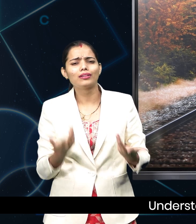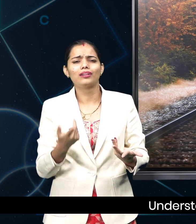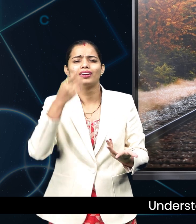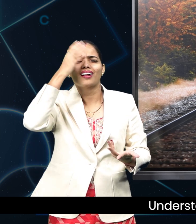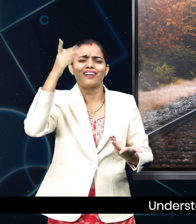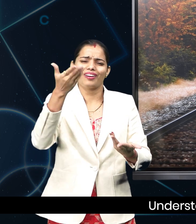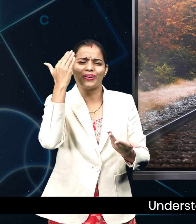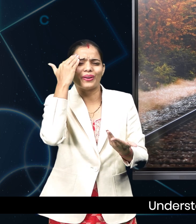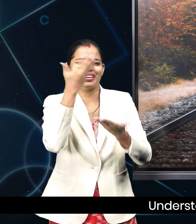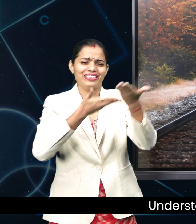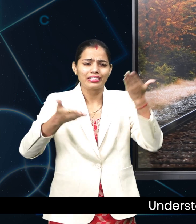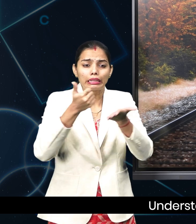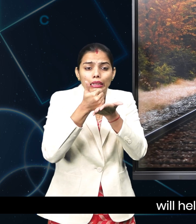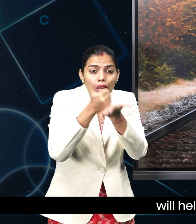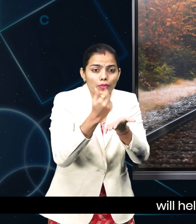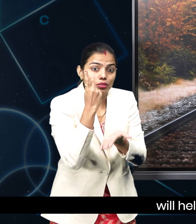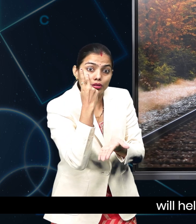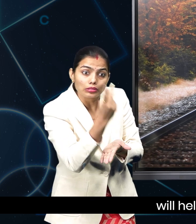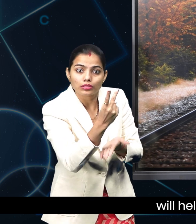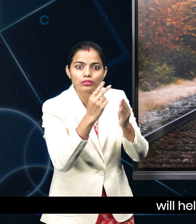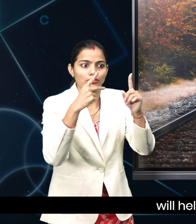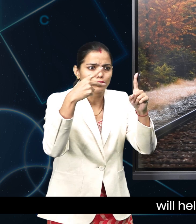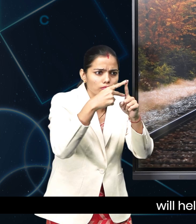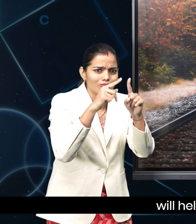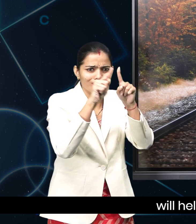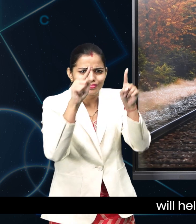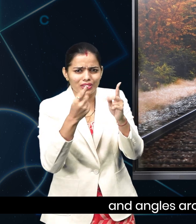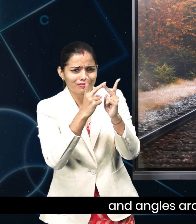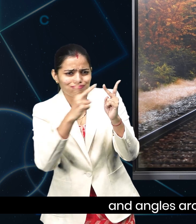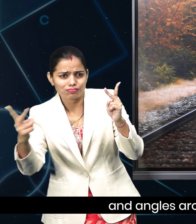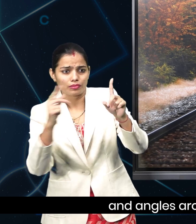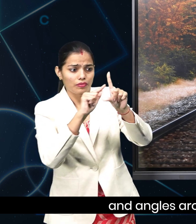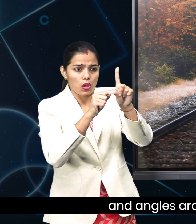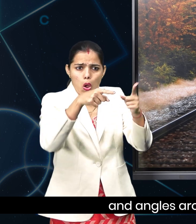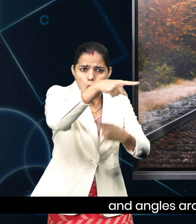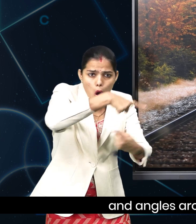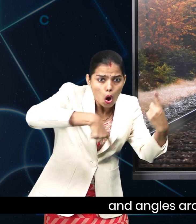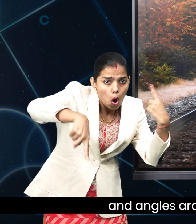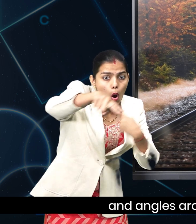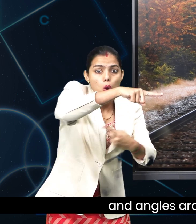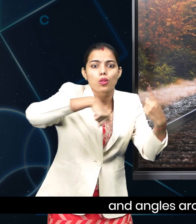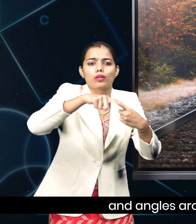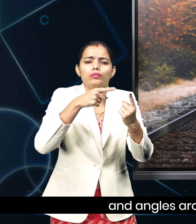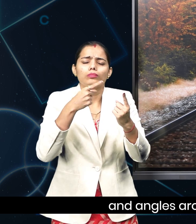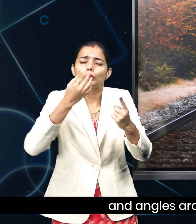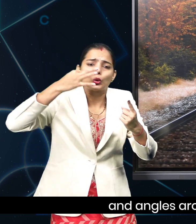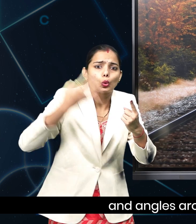Understanding these concepts will help you see the shapes and angles around you in a whole new